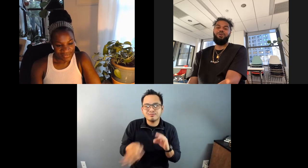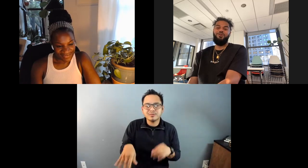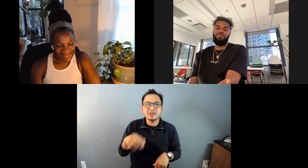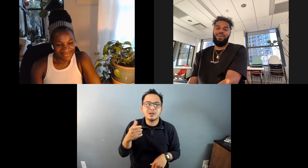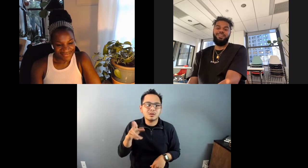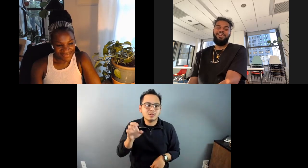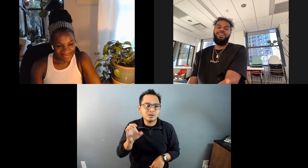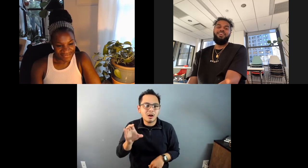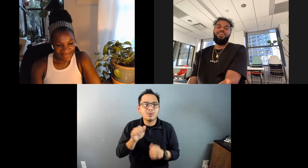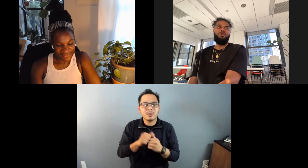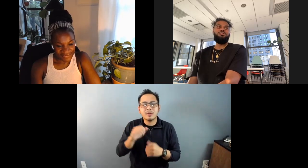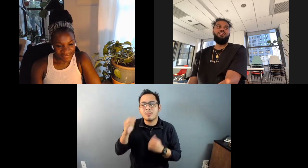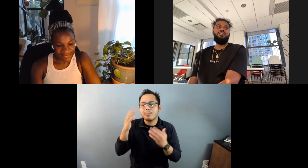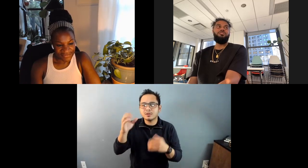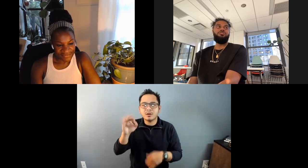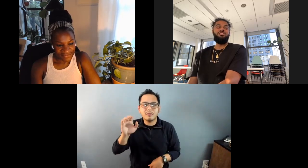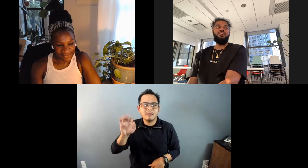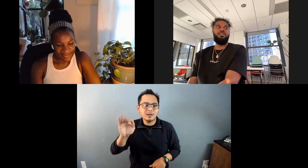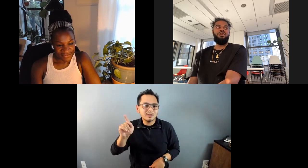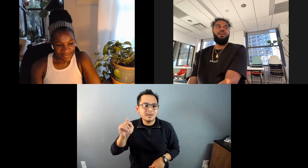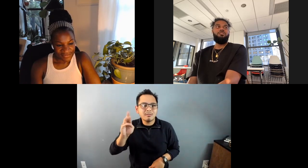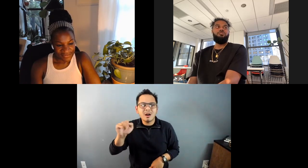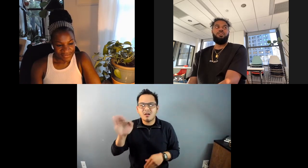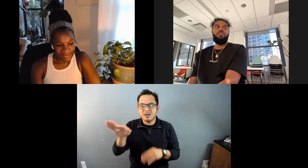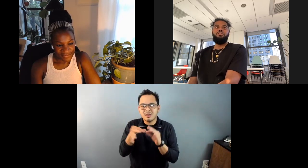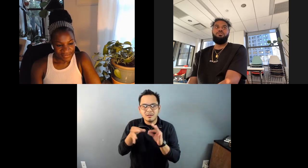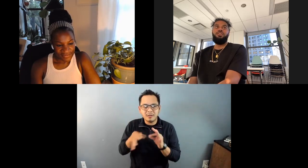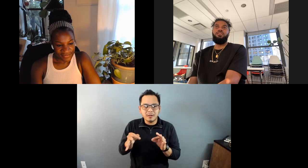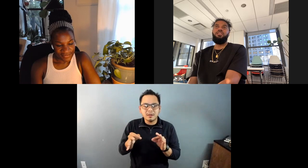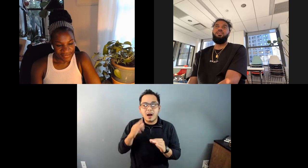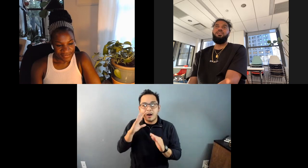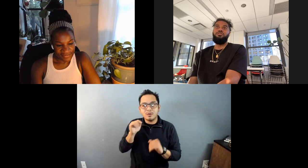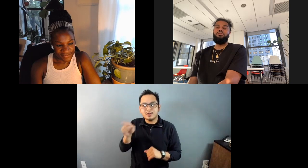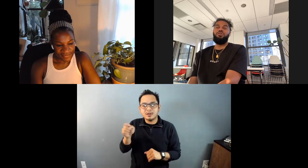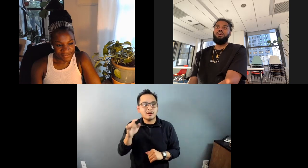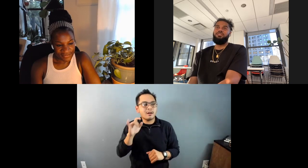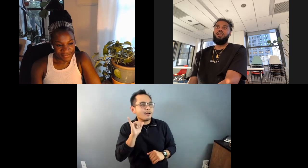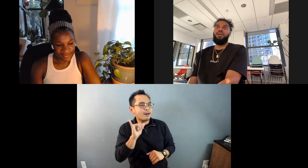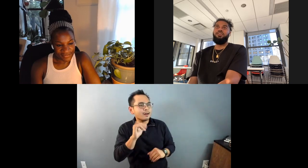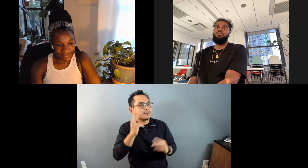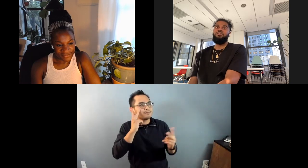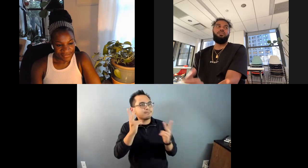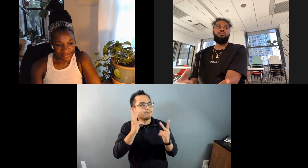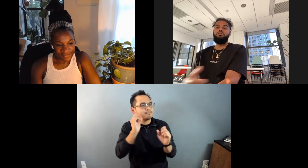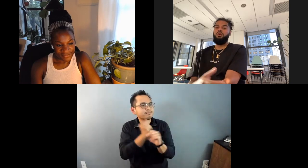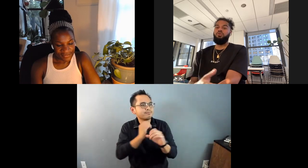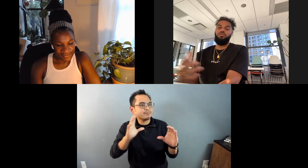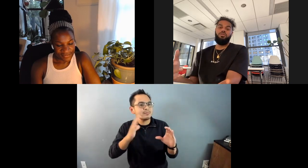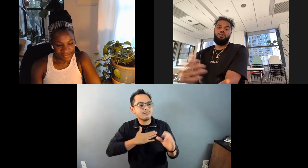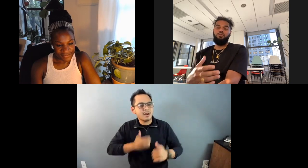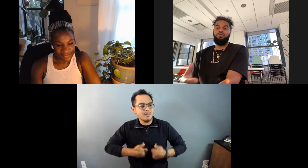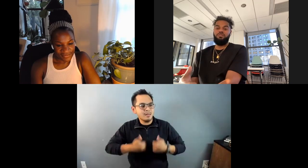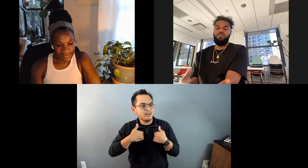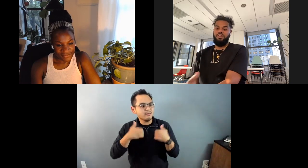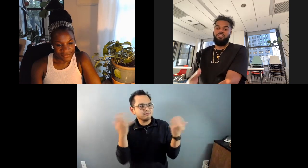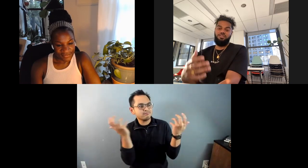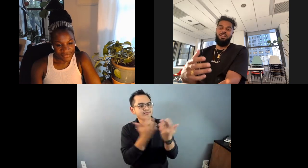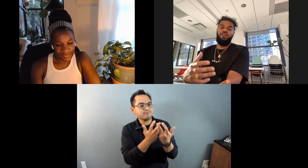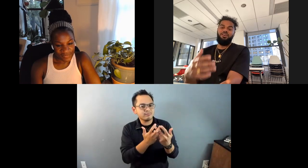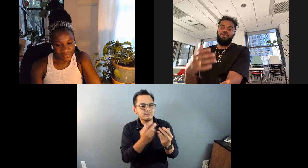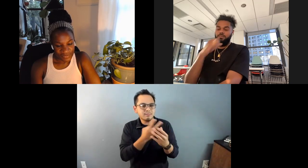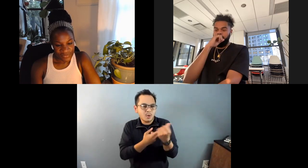that? And that like instantly makes them more open-minded to have a conversation with me. And so I think